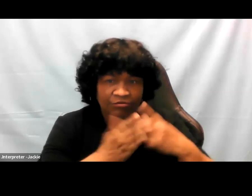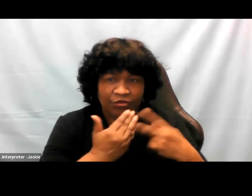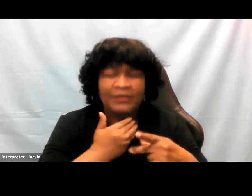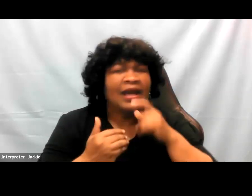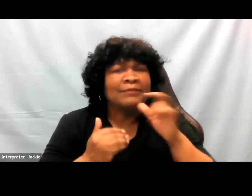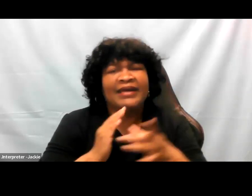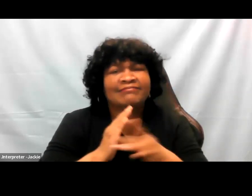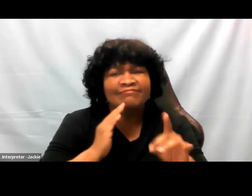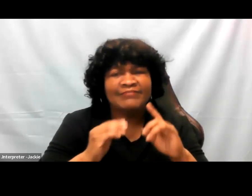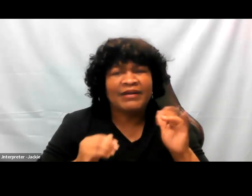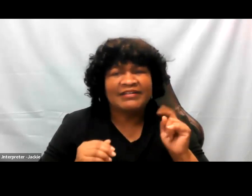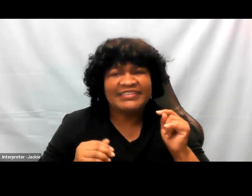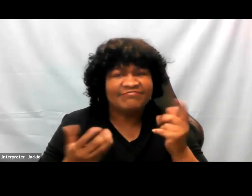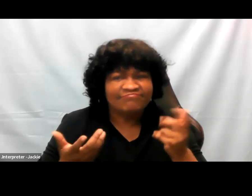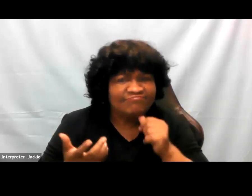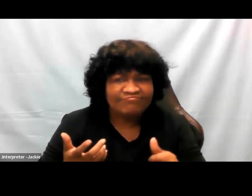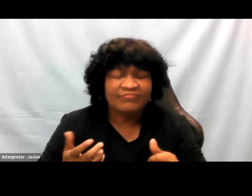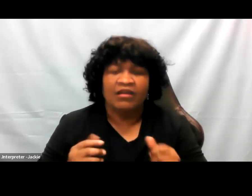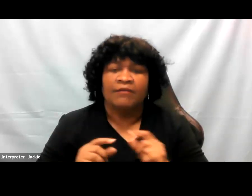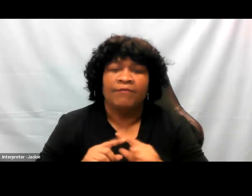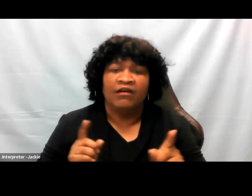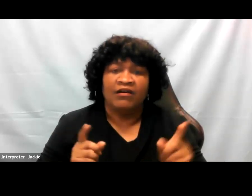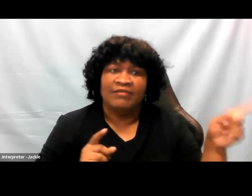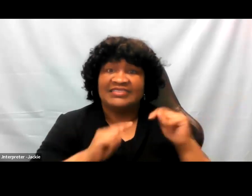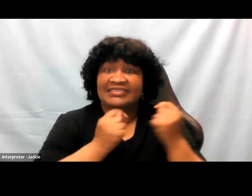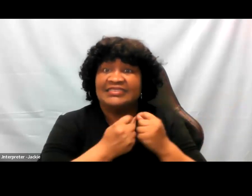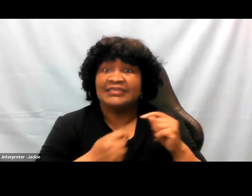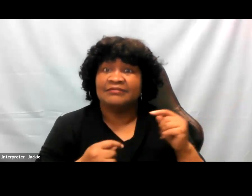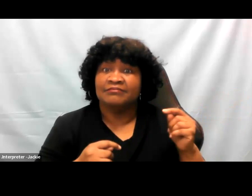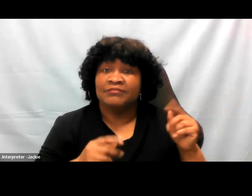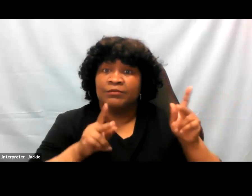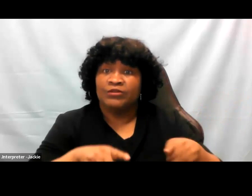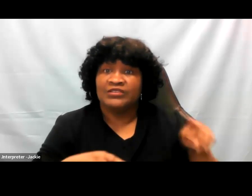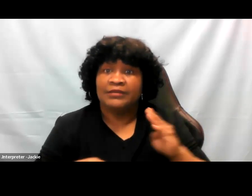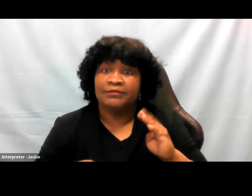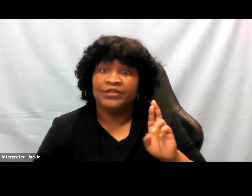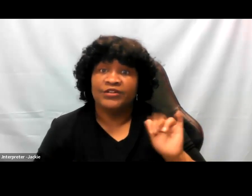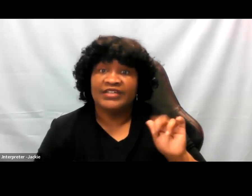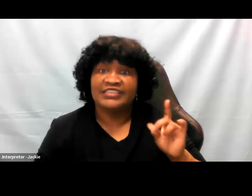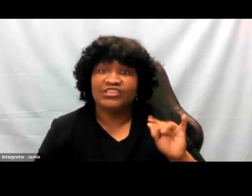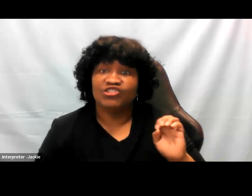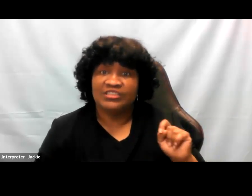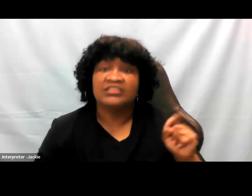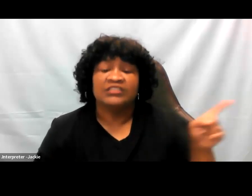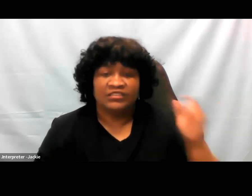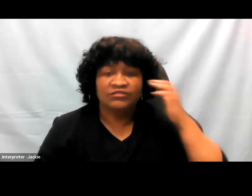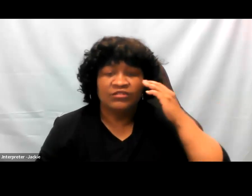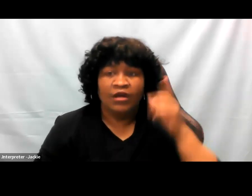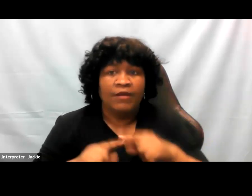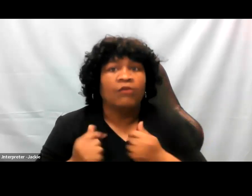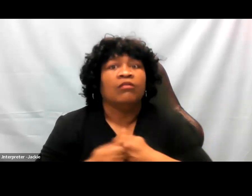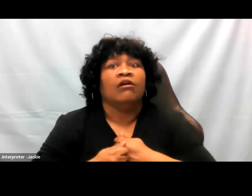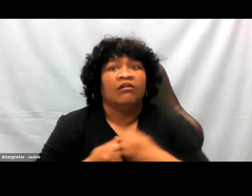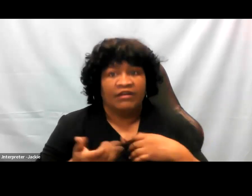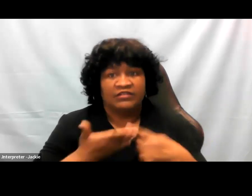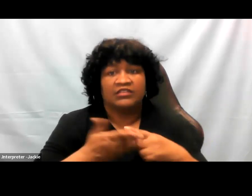on it. Unfortunately, my teammate Bridget is, but I would love to have a discussion on how